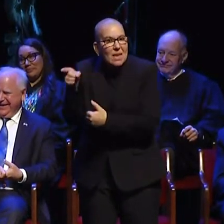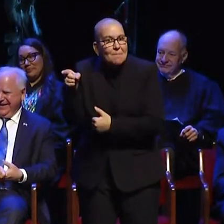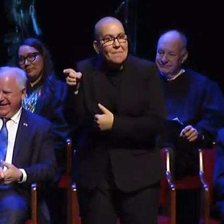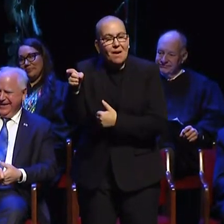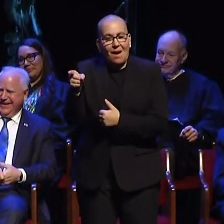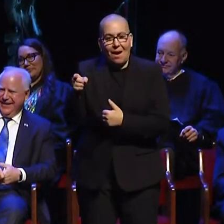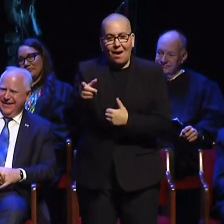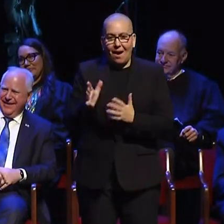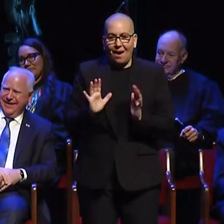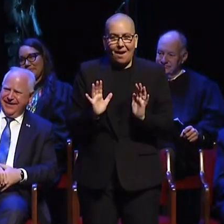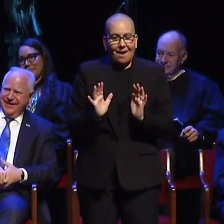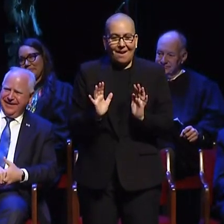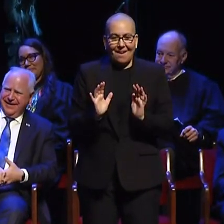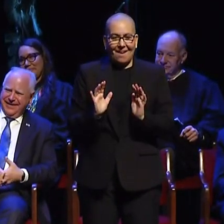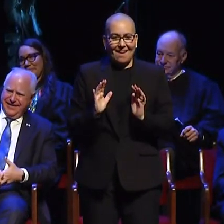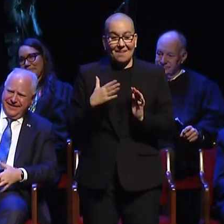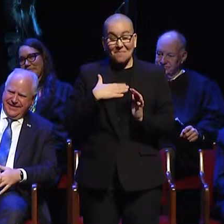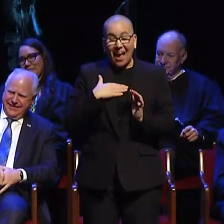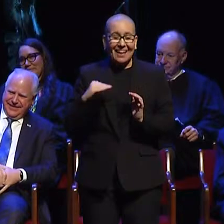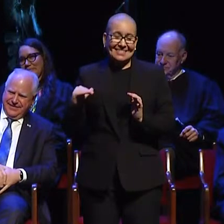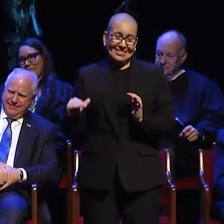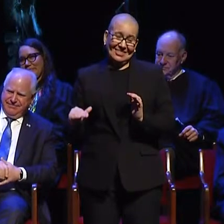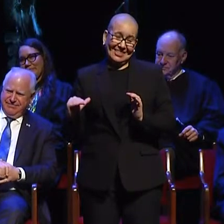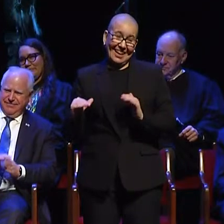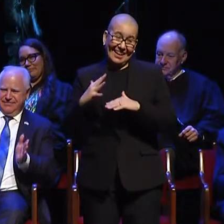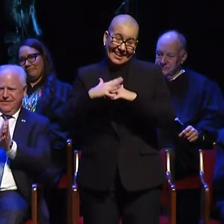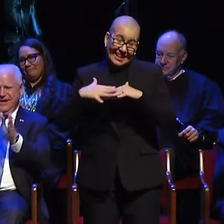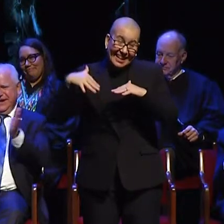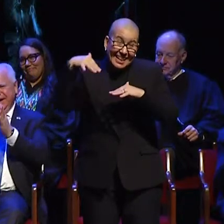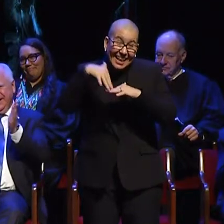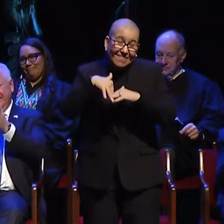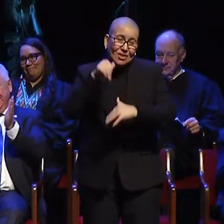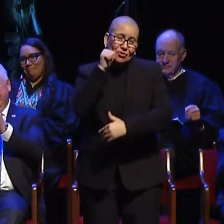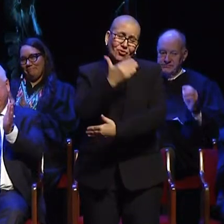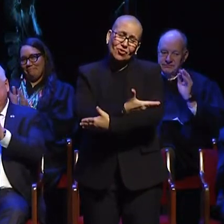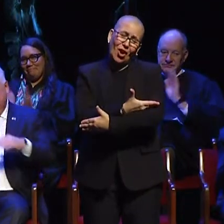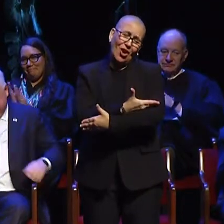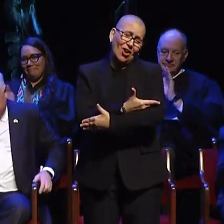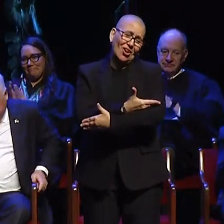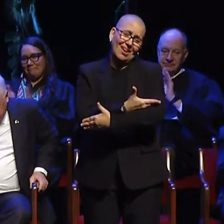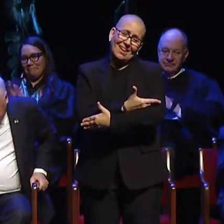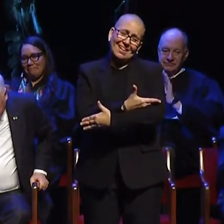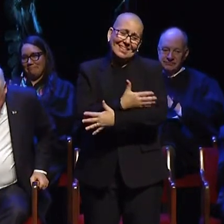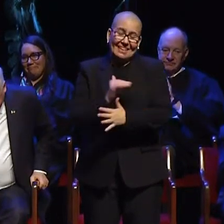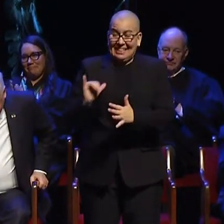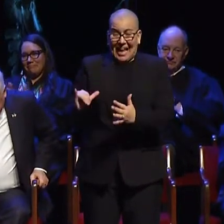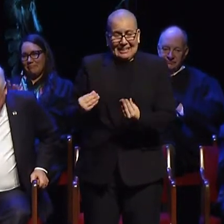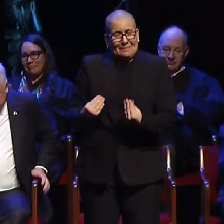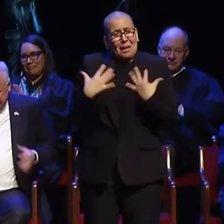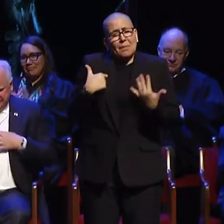my amazing little Anishinaabe Kwe Siobhan, who inspires me every day. I love you both so much.